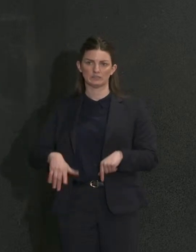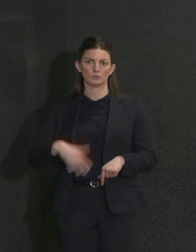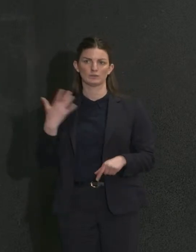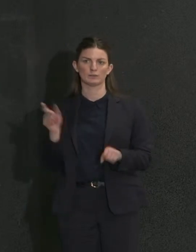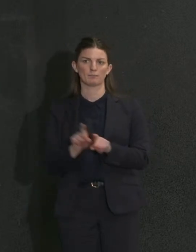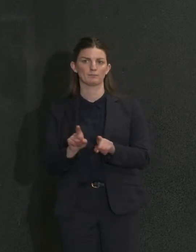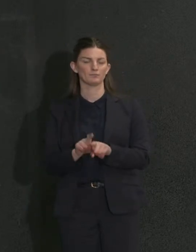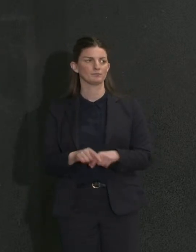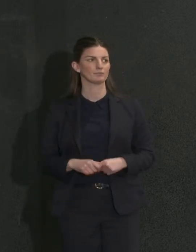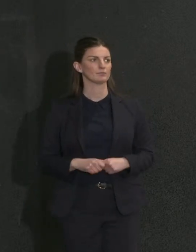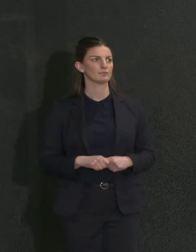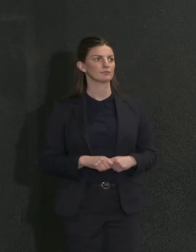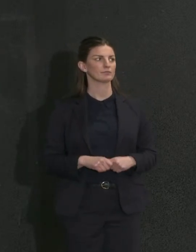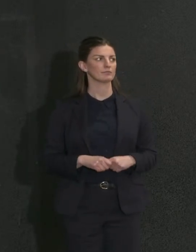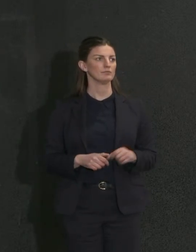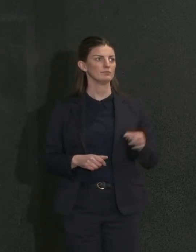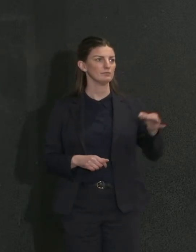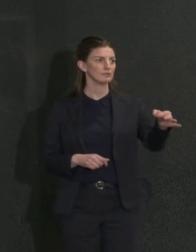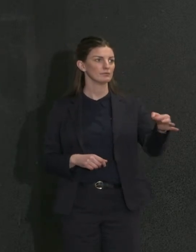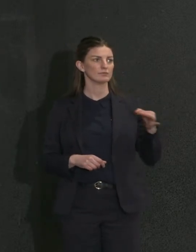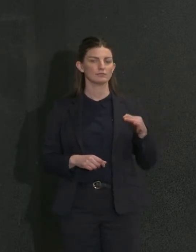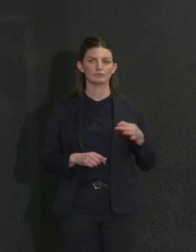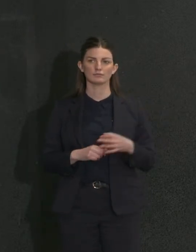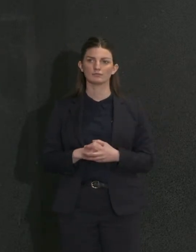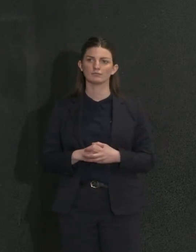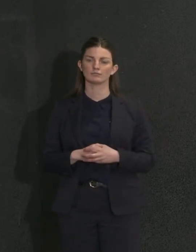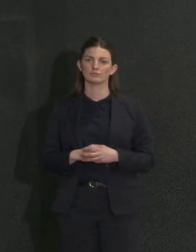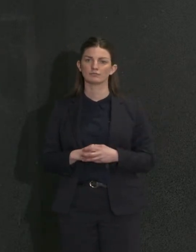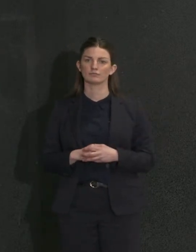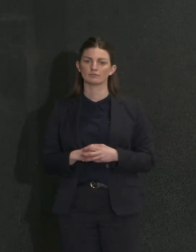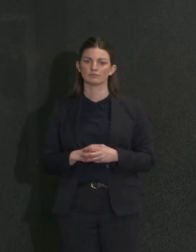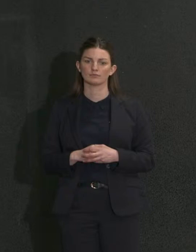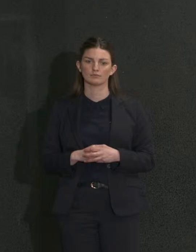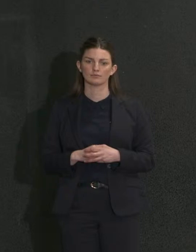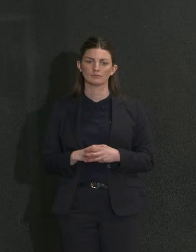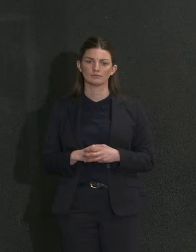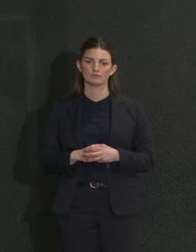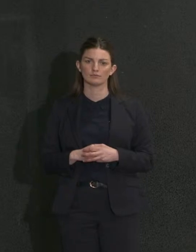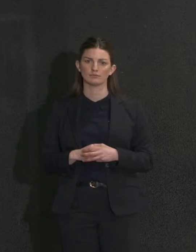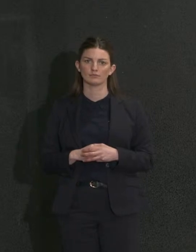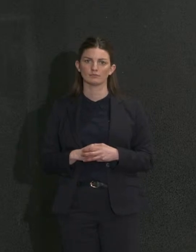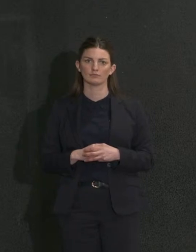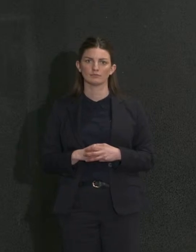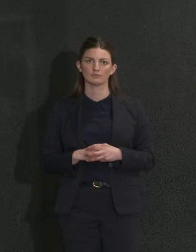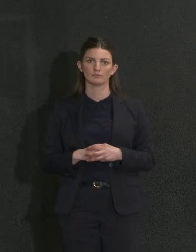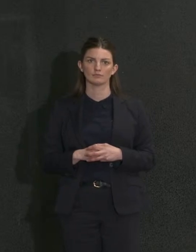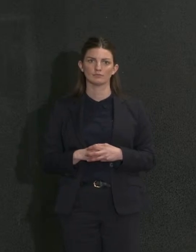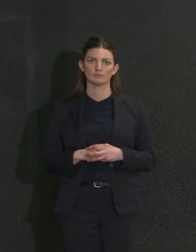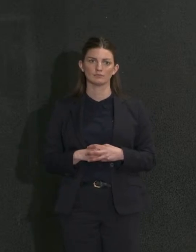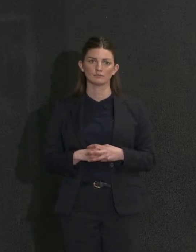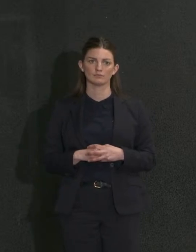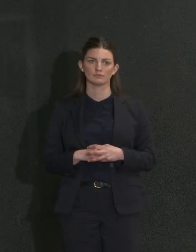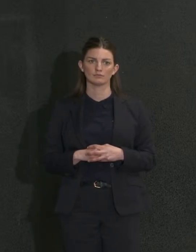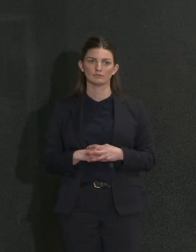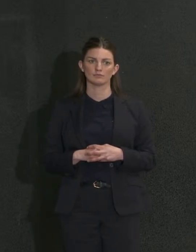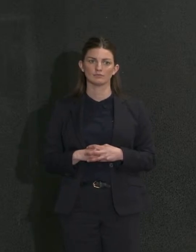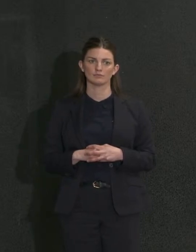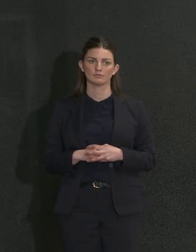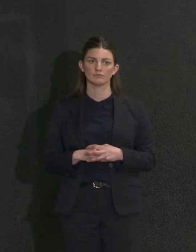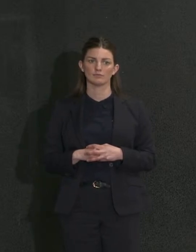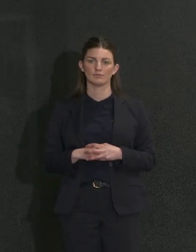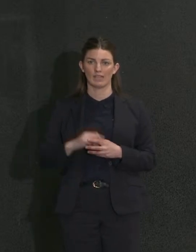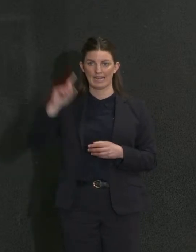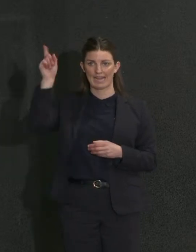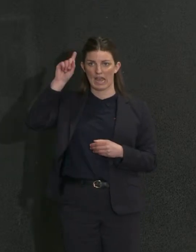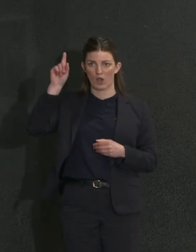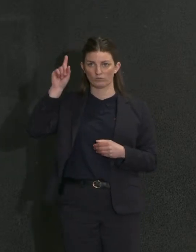regional areas are going to be included in all? Is it safe to assume that regional areas are going to be included in the lockdowns from now until the end of the